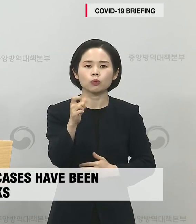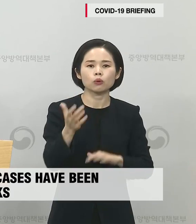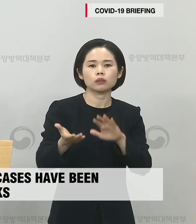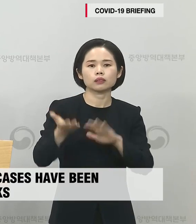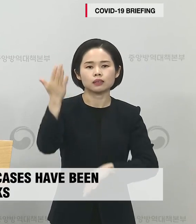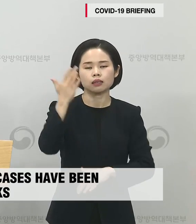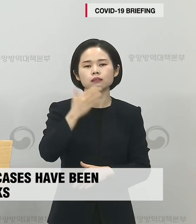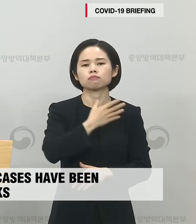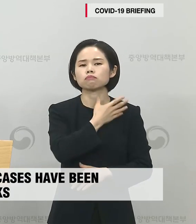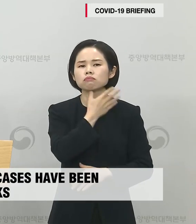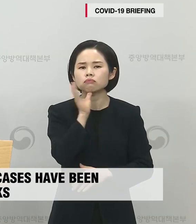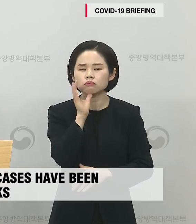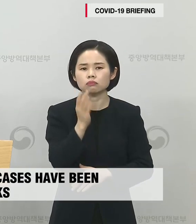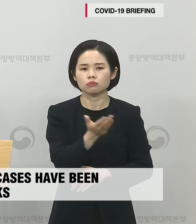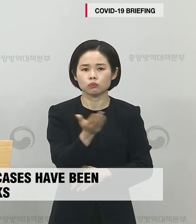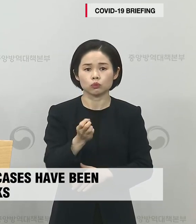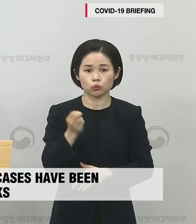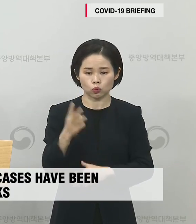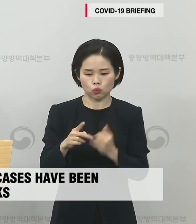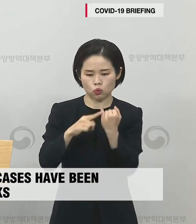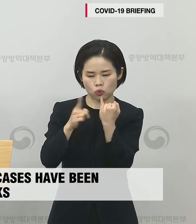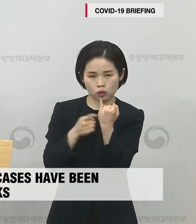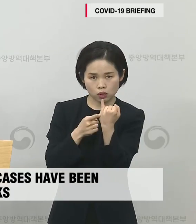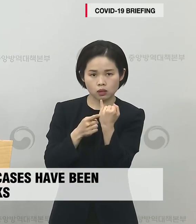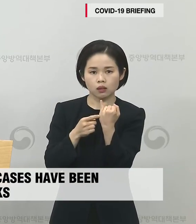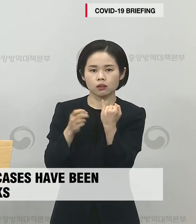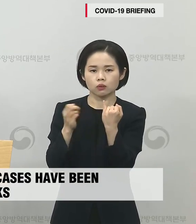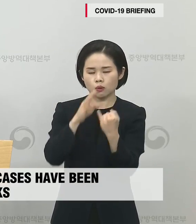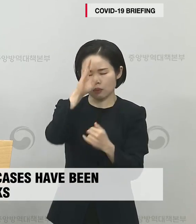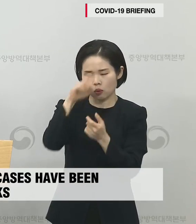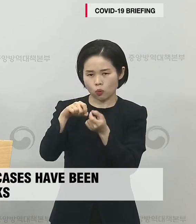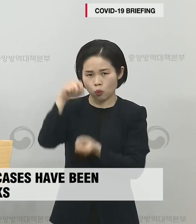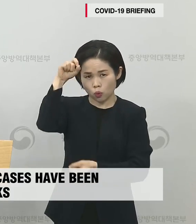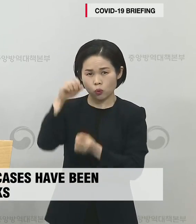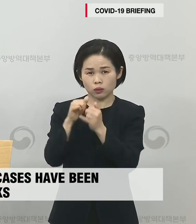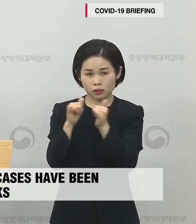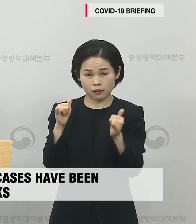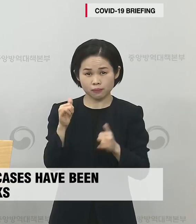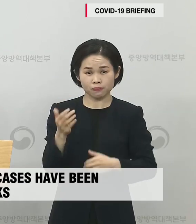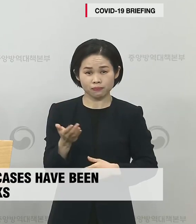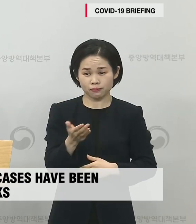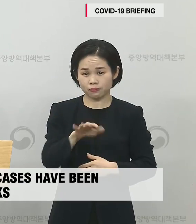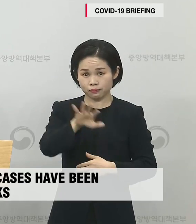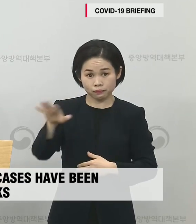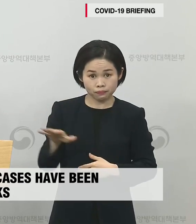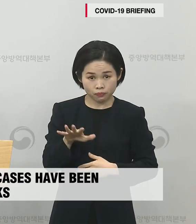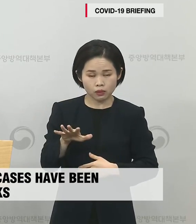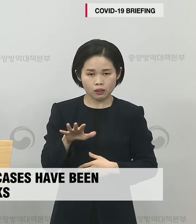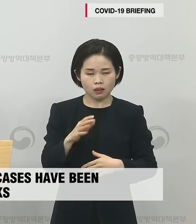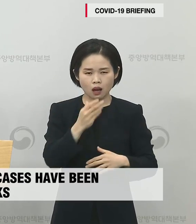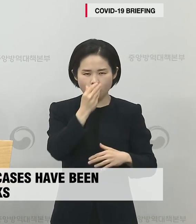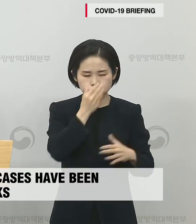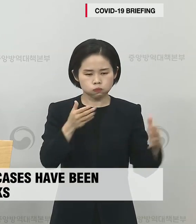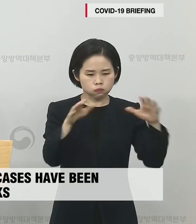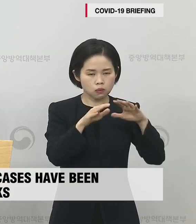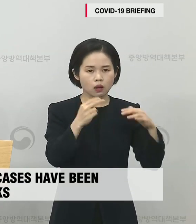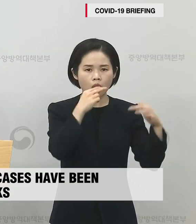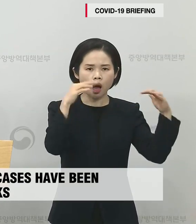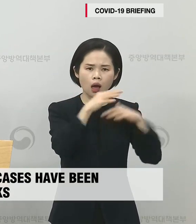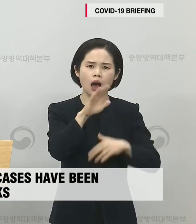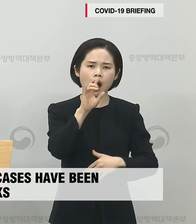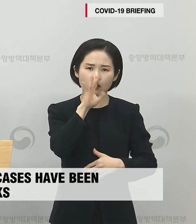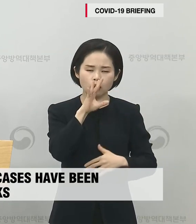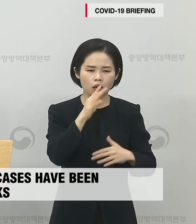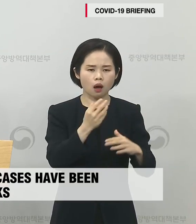hands. And if you are in the high-risk group, including those who are over the age of 65 or pregnant or have